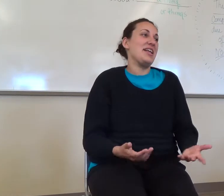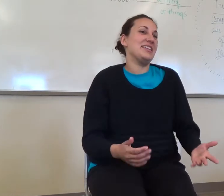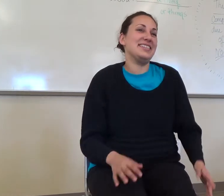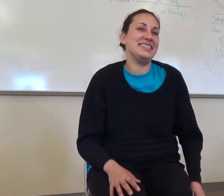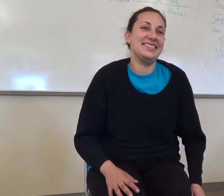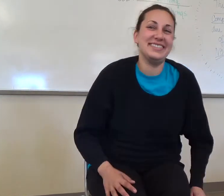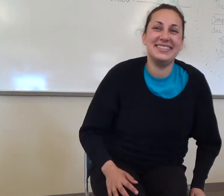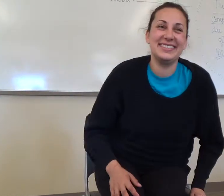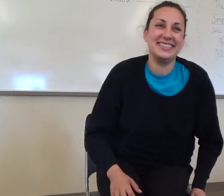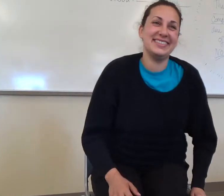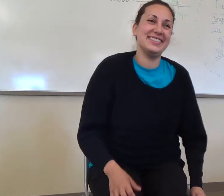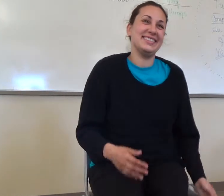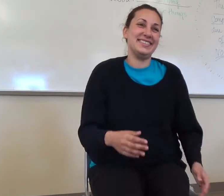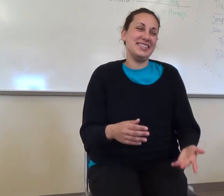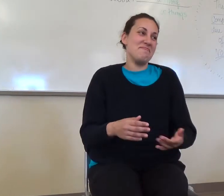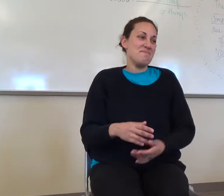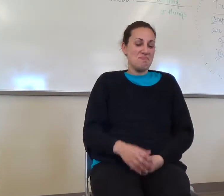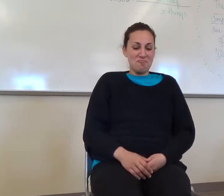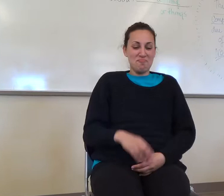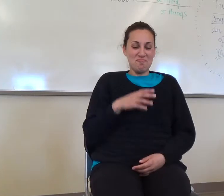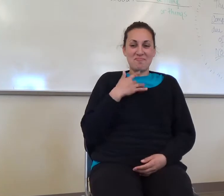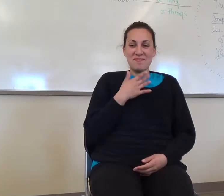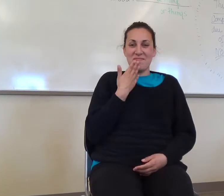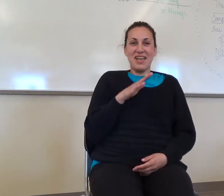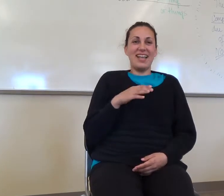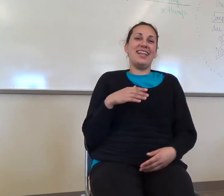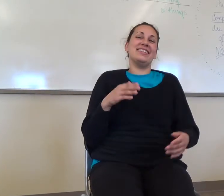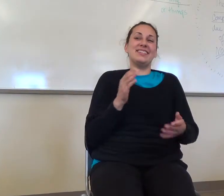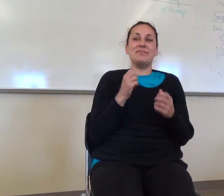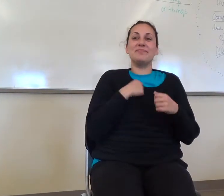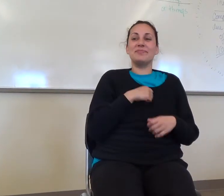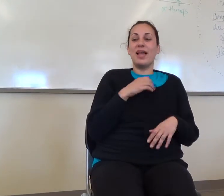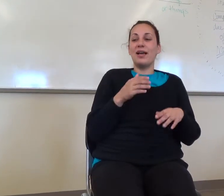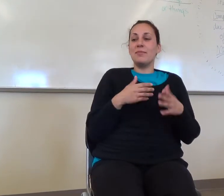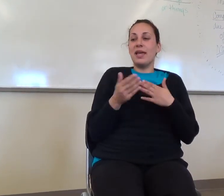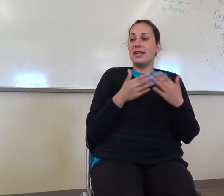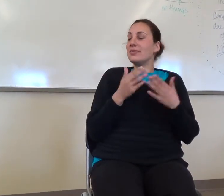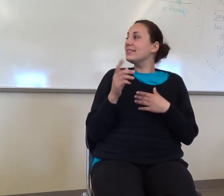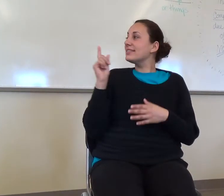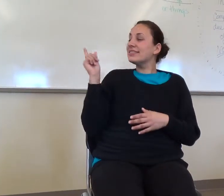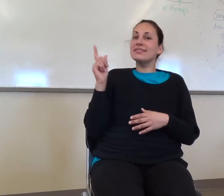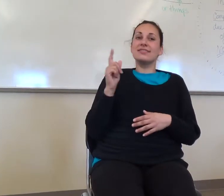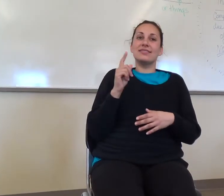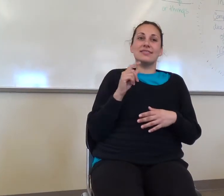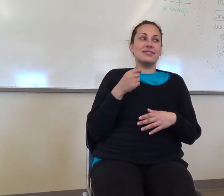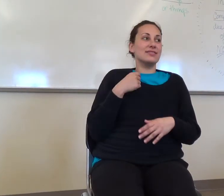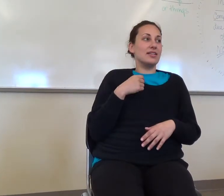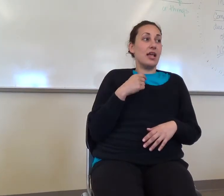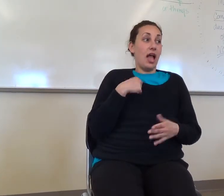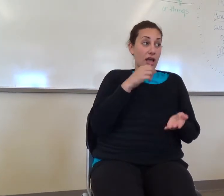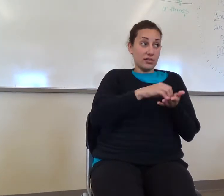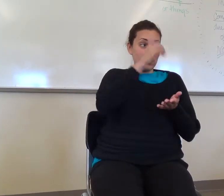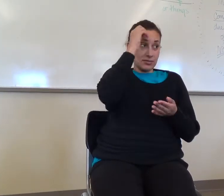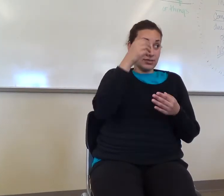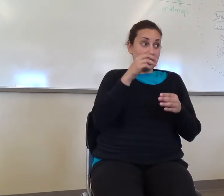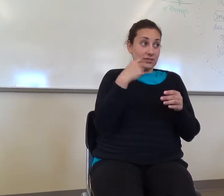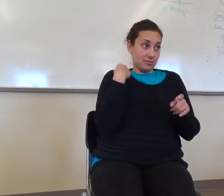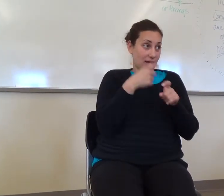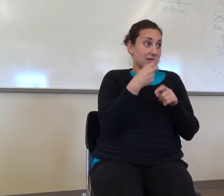is a perfectly good answer. You could also put its dominance, its success, its